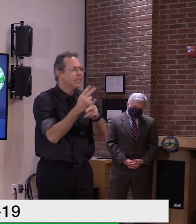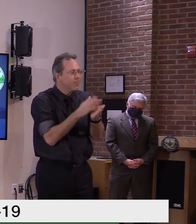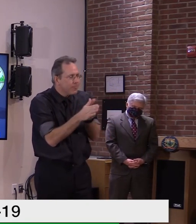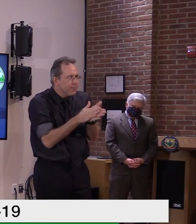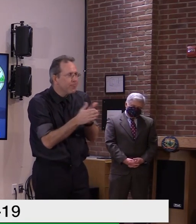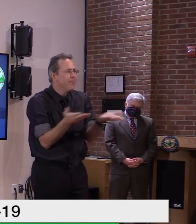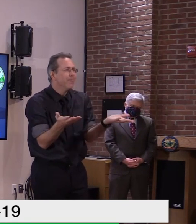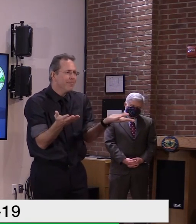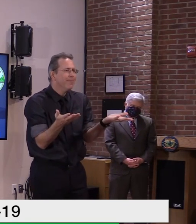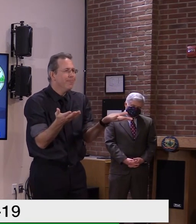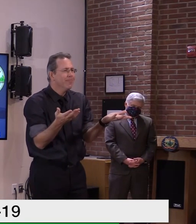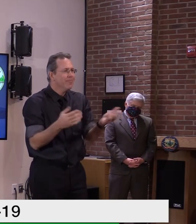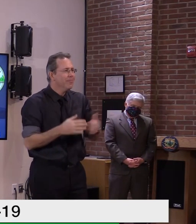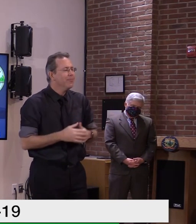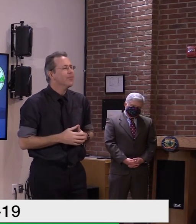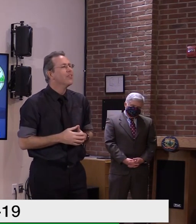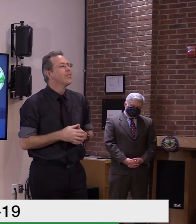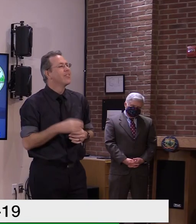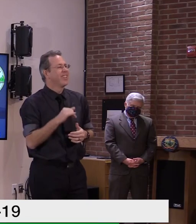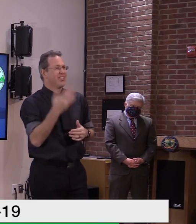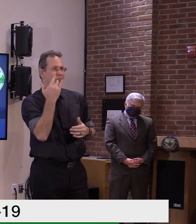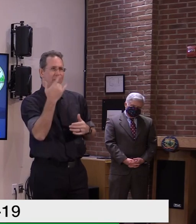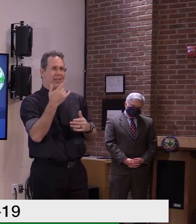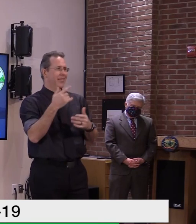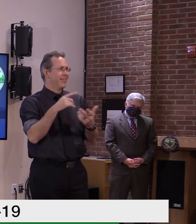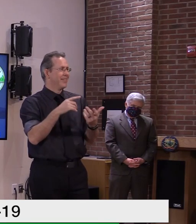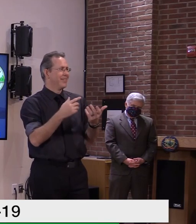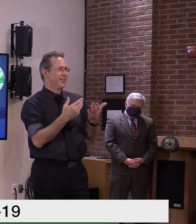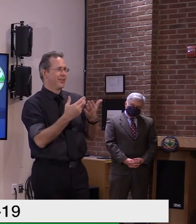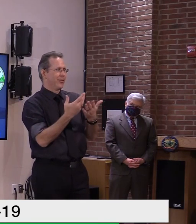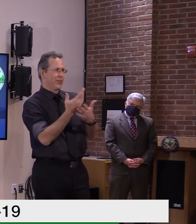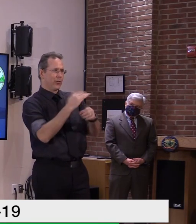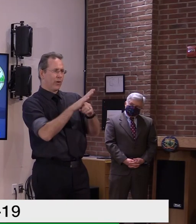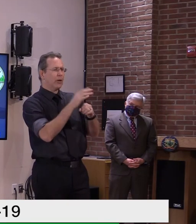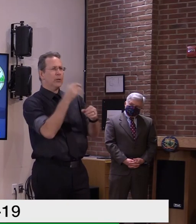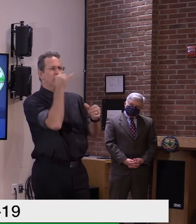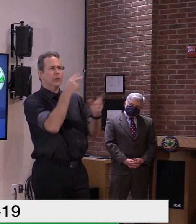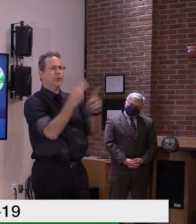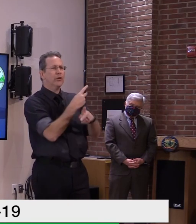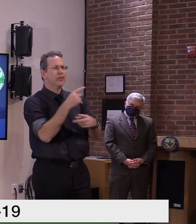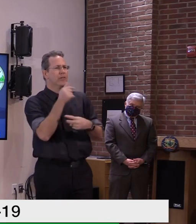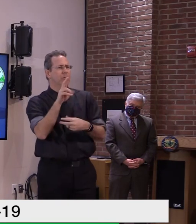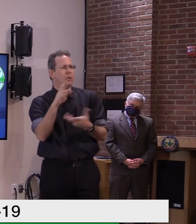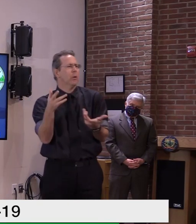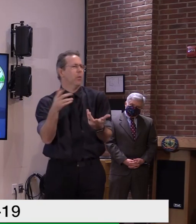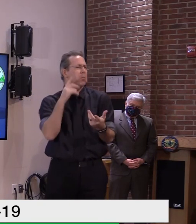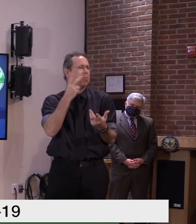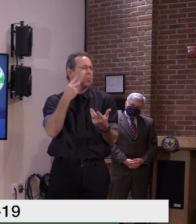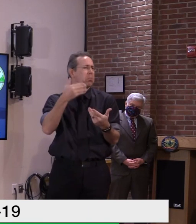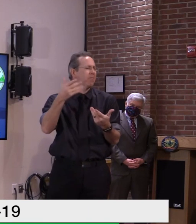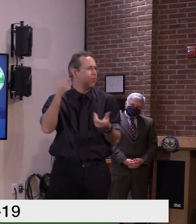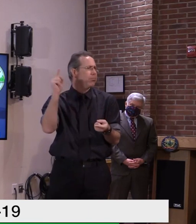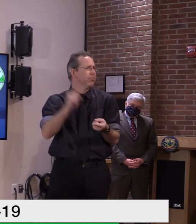masks because this virus is even more transmissible than the former